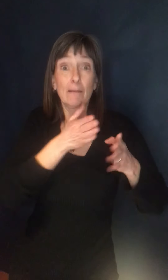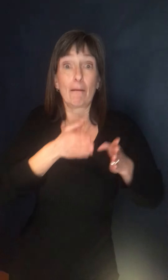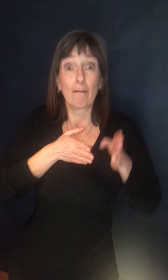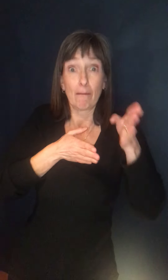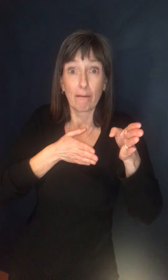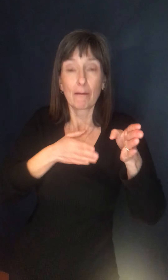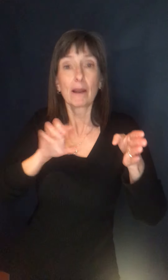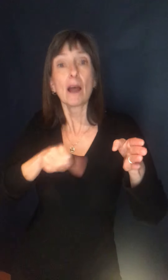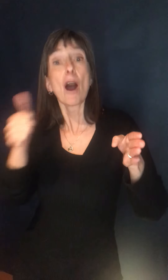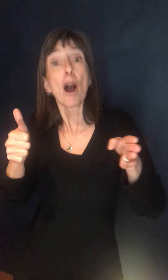Thank you.